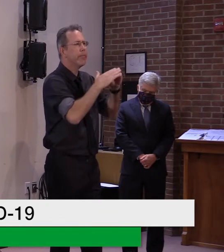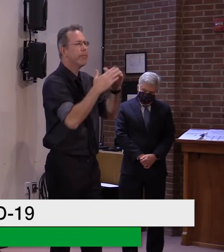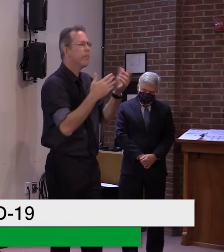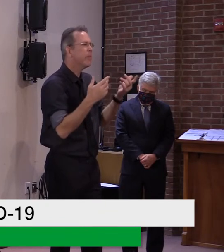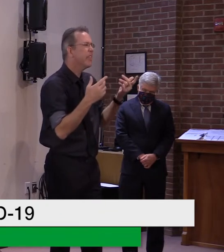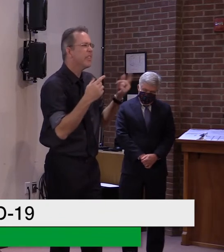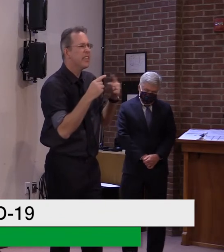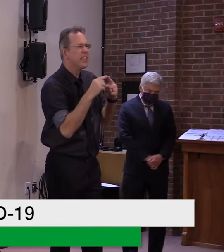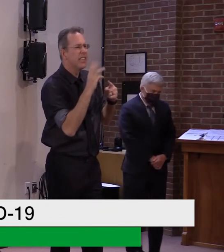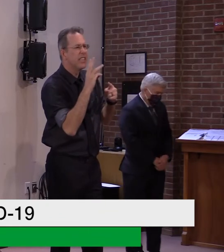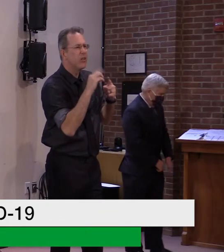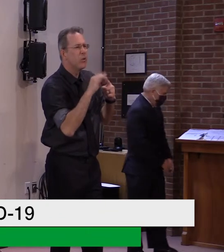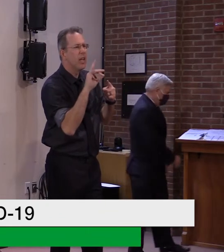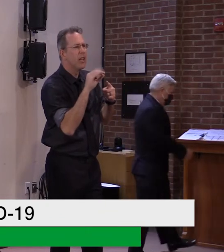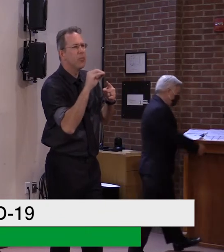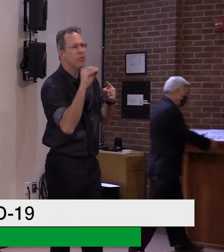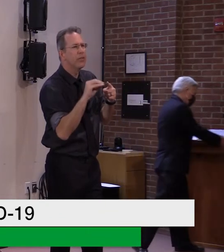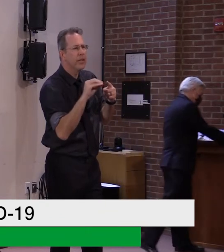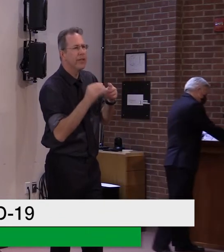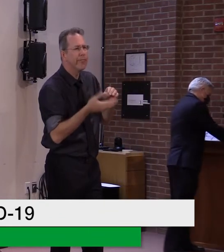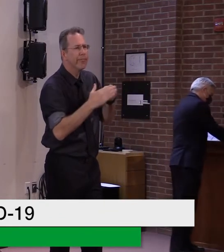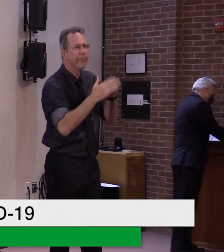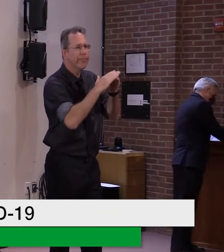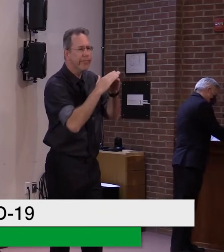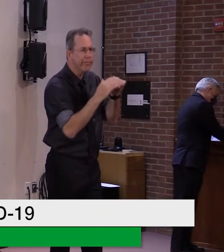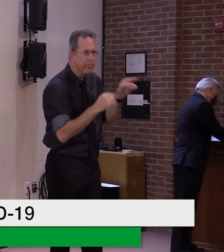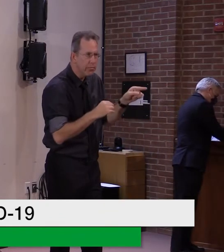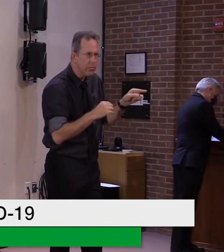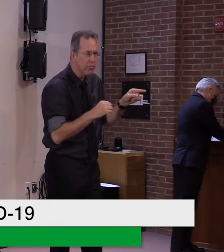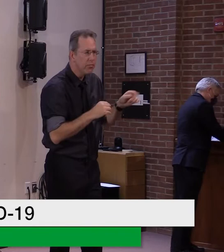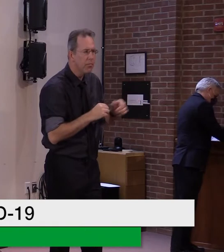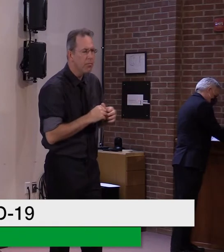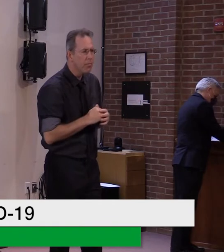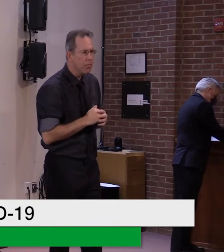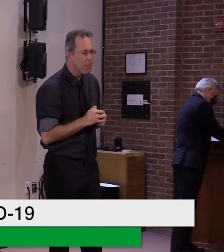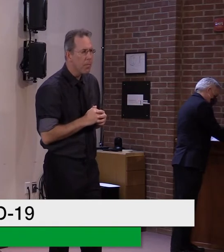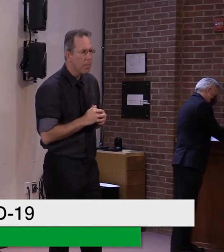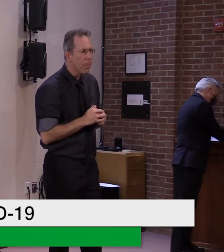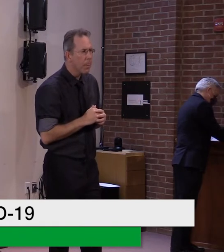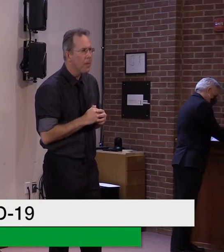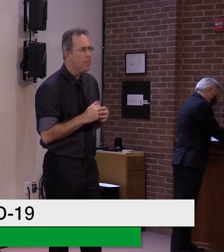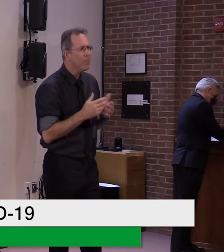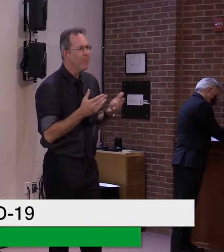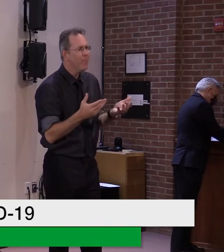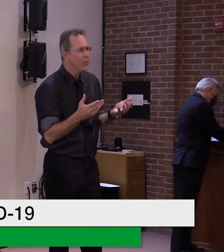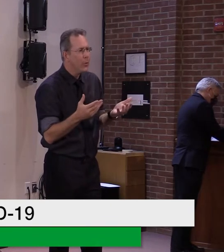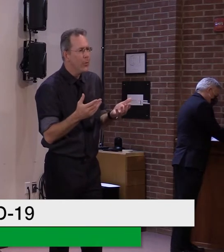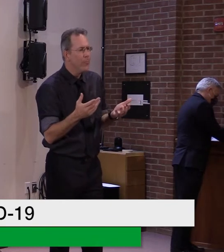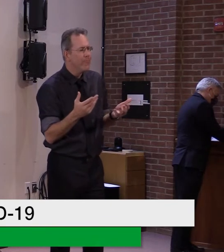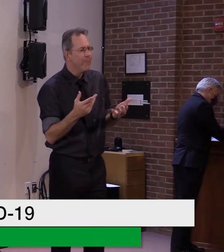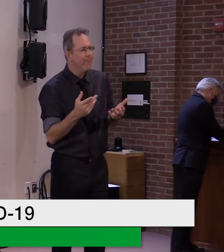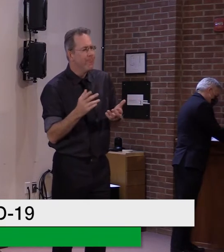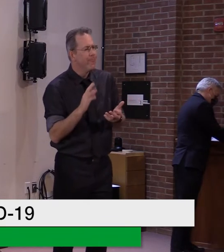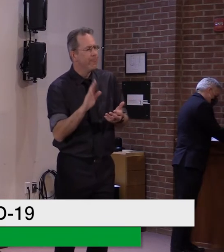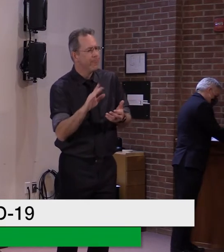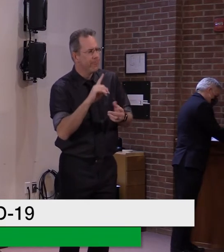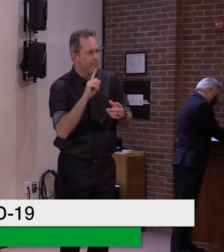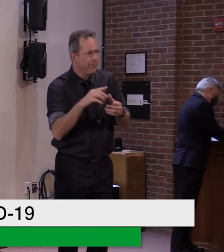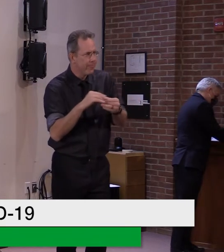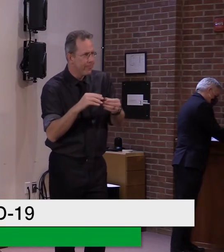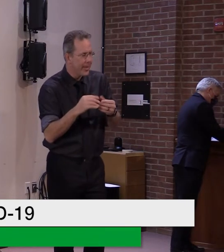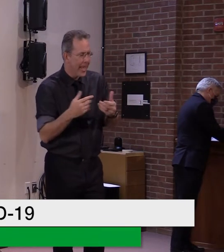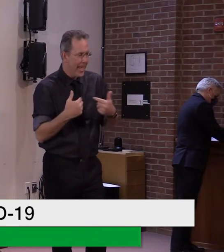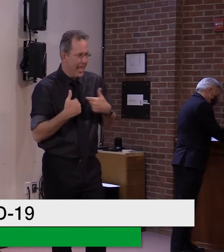eight percent depending um so you know again a lot of that is just back in the napkin speculation